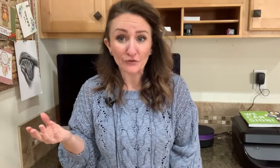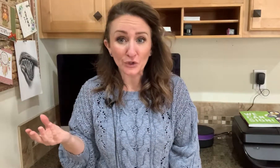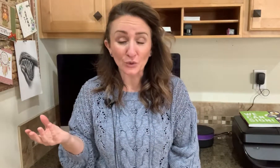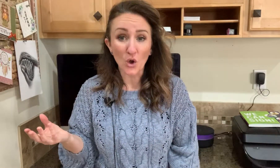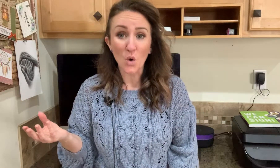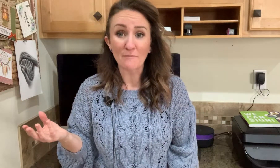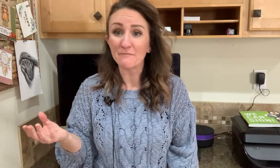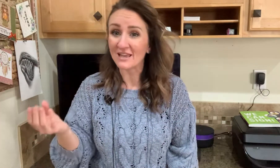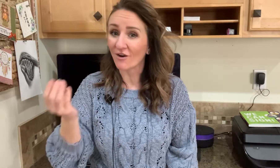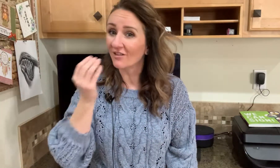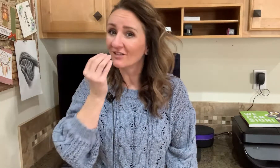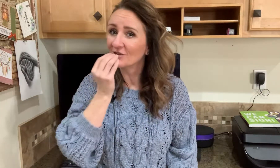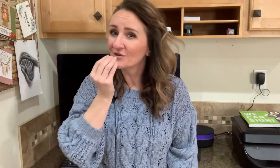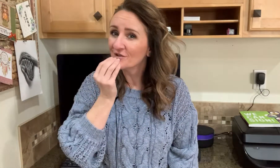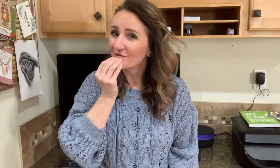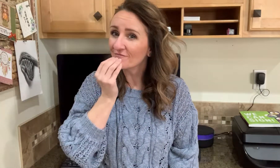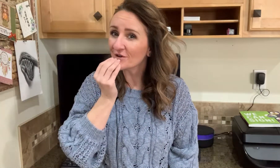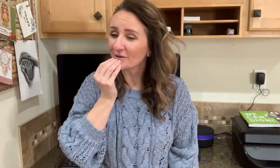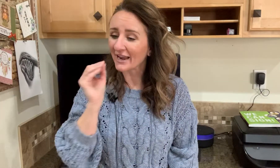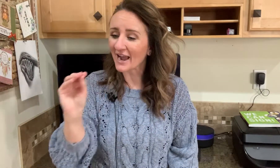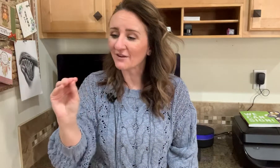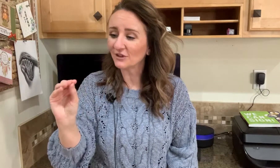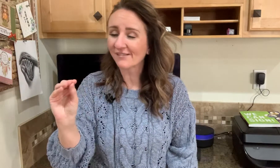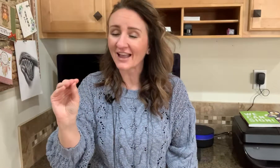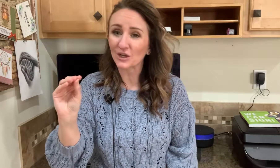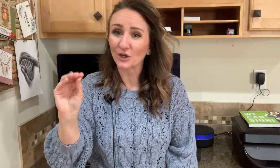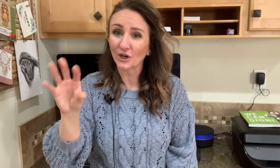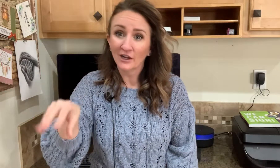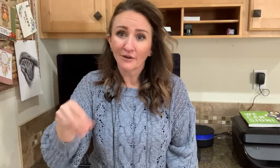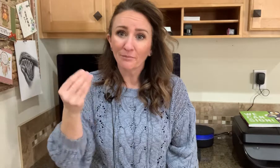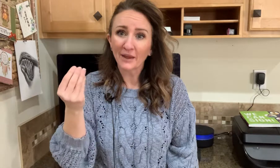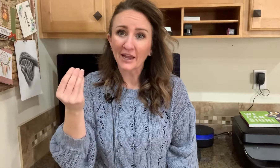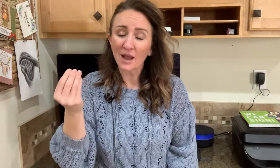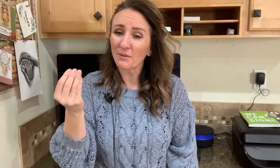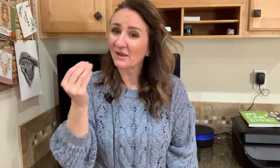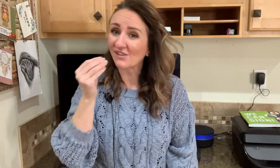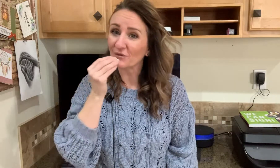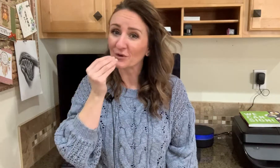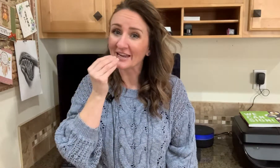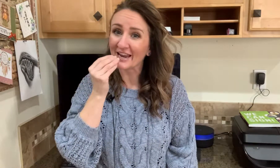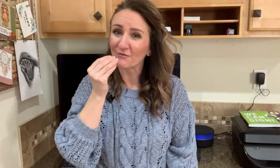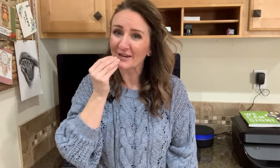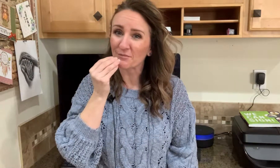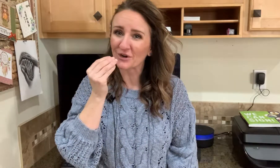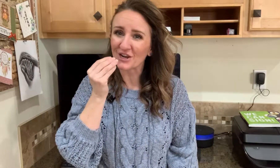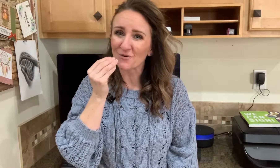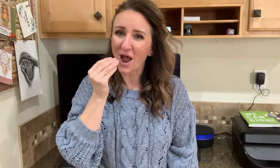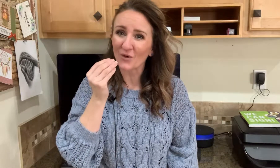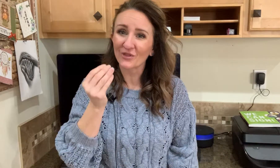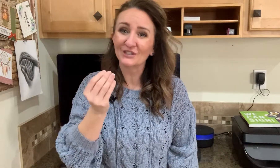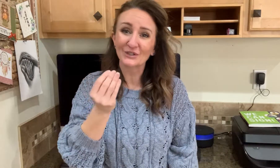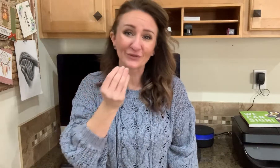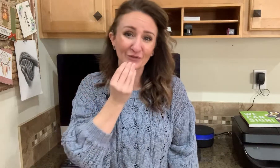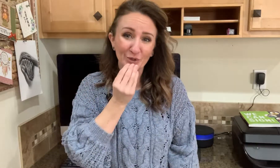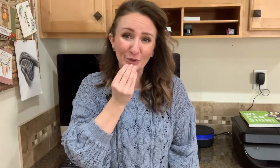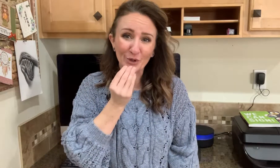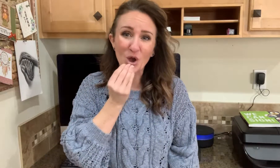food or meal. Food. It kind of looks like you're picking up a piece of food and getting ready to put it in your mouth. So food